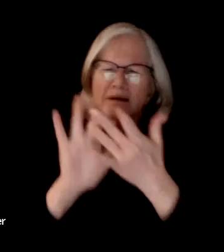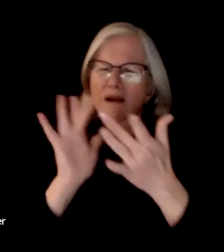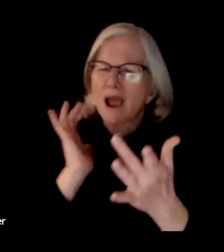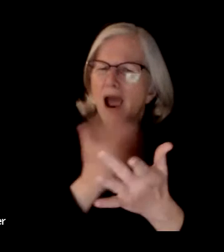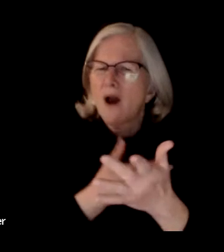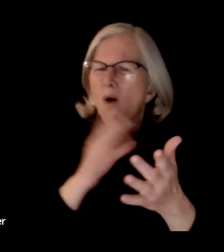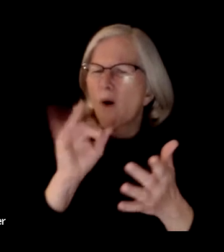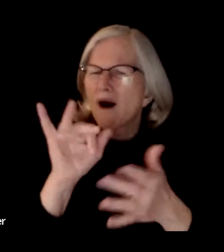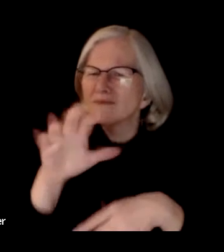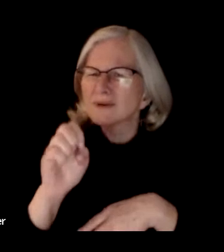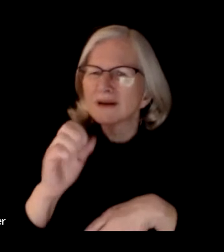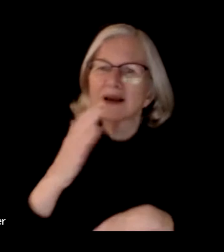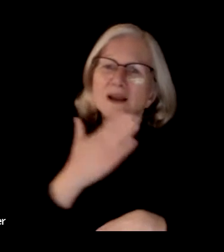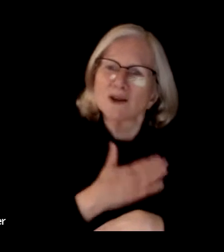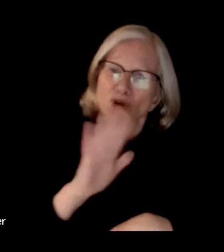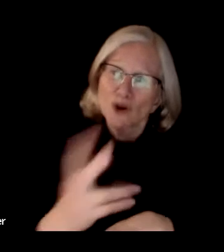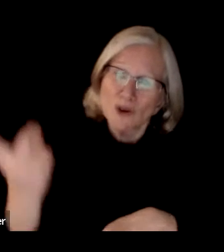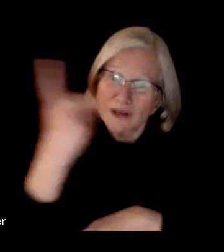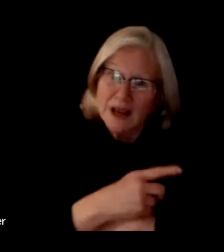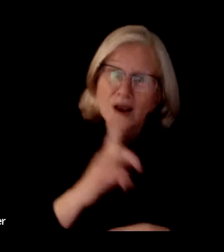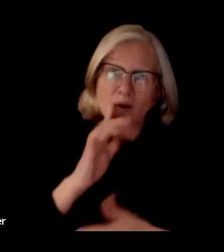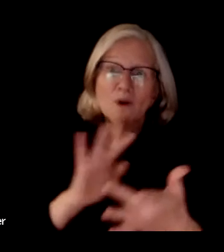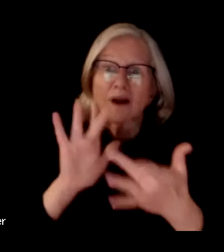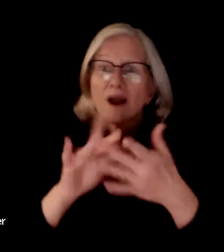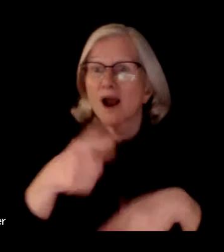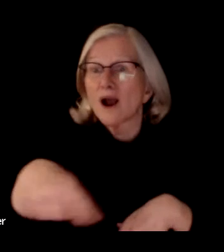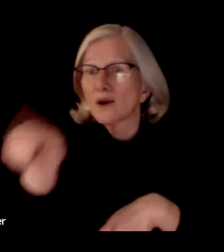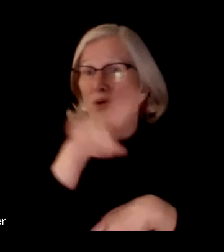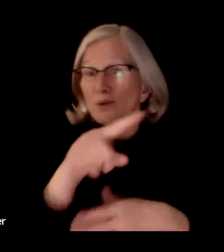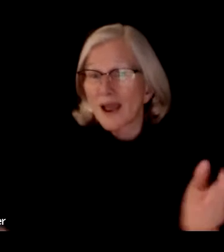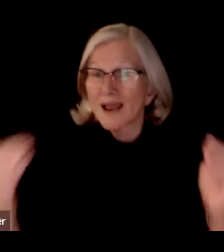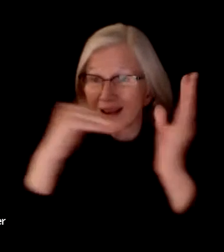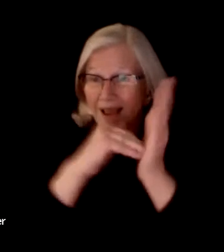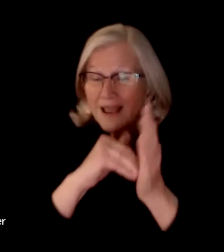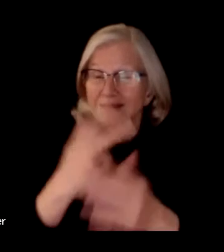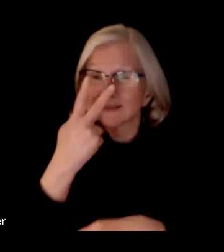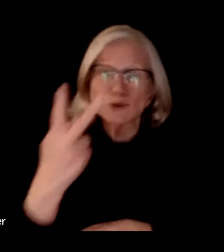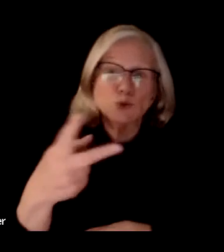and we'll be back with you again soon. You've been listening to State Health Leaders give the latest on